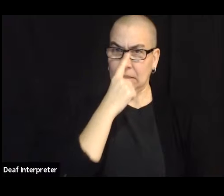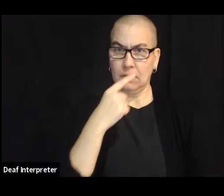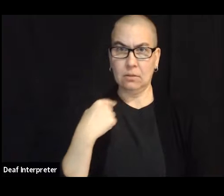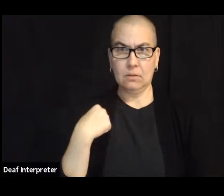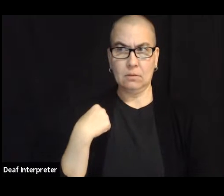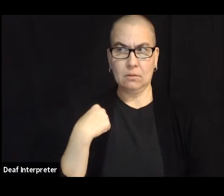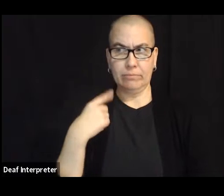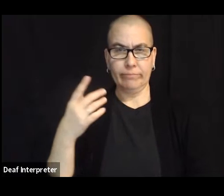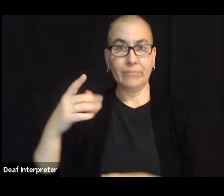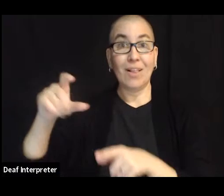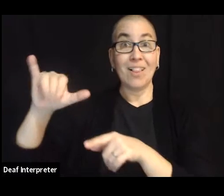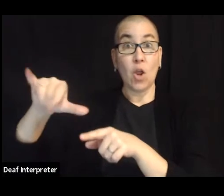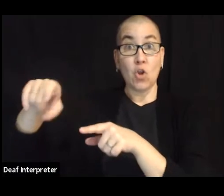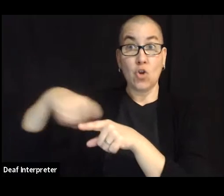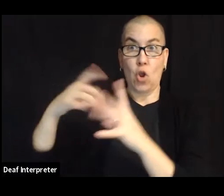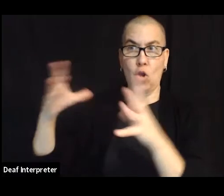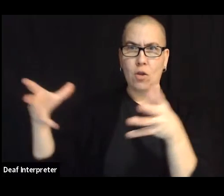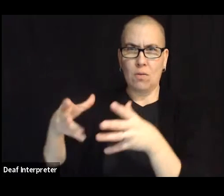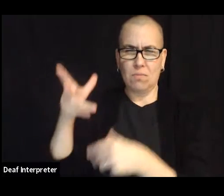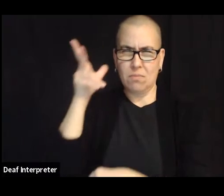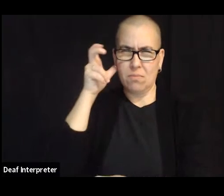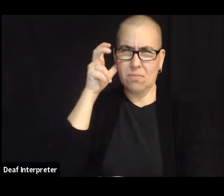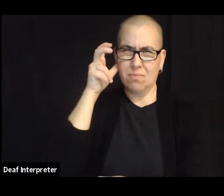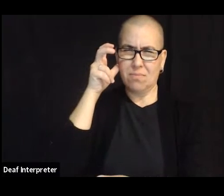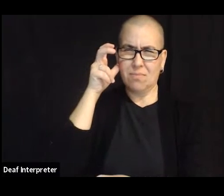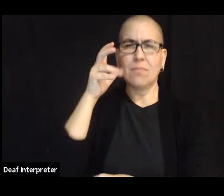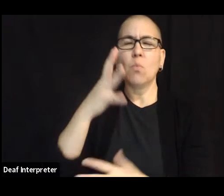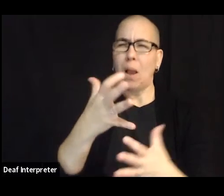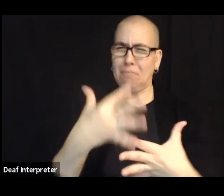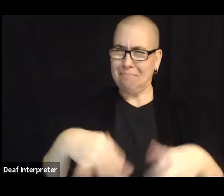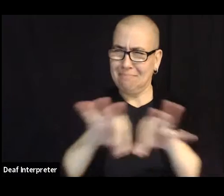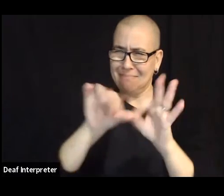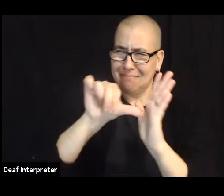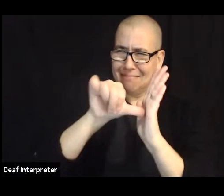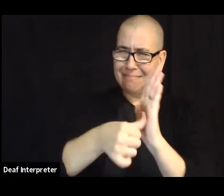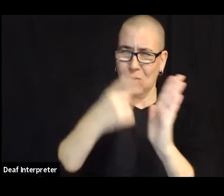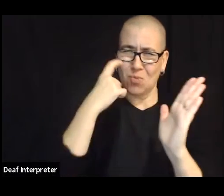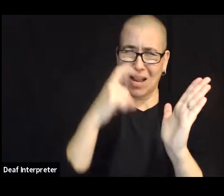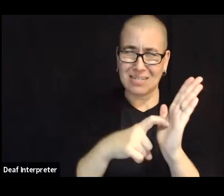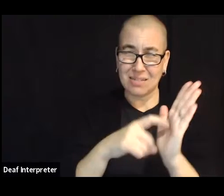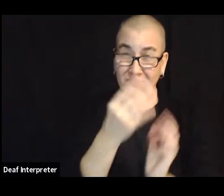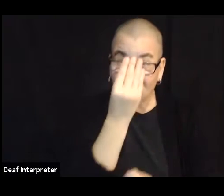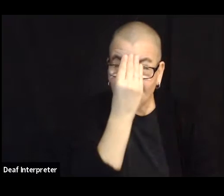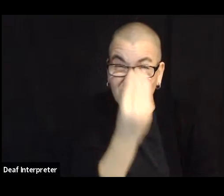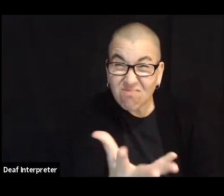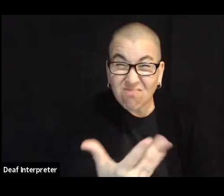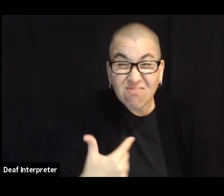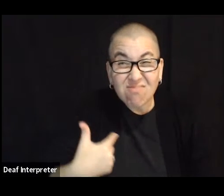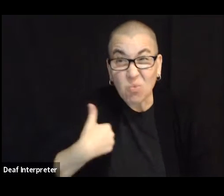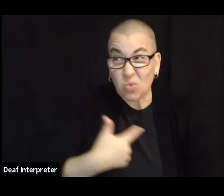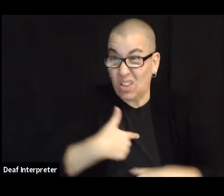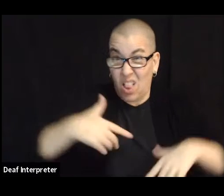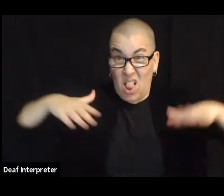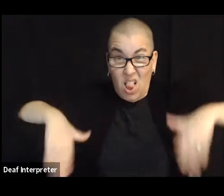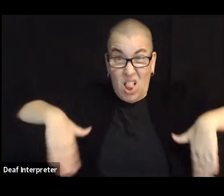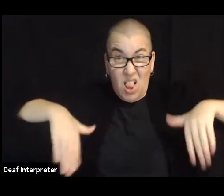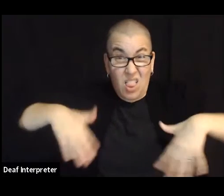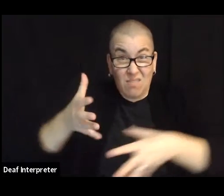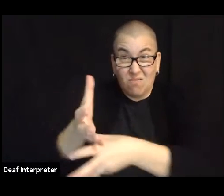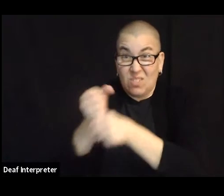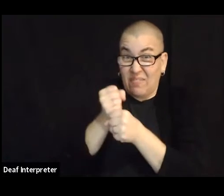all, that we have not gotten any information in writing from the federal government about this. What we learned